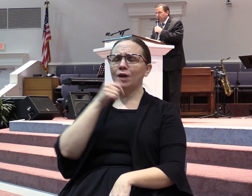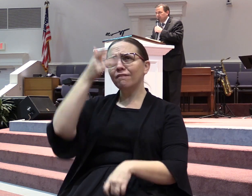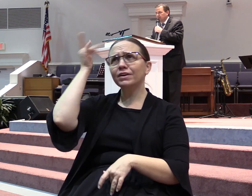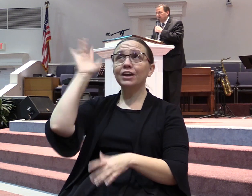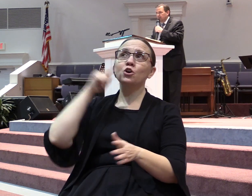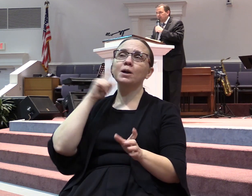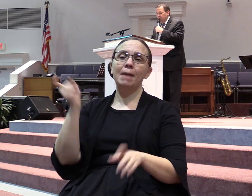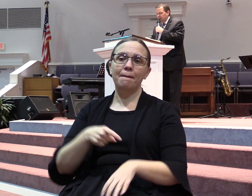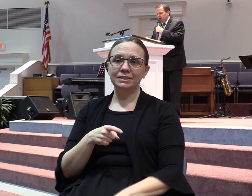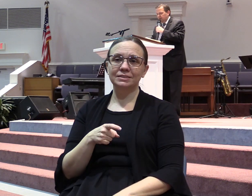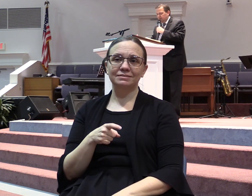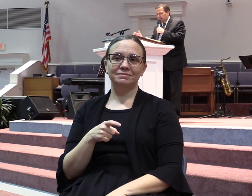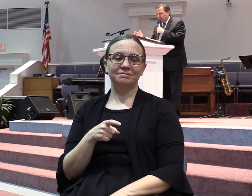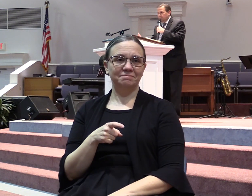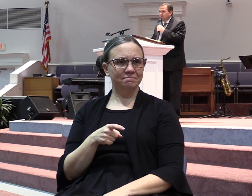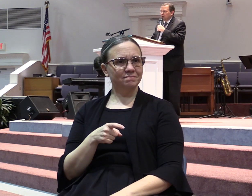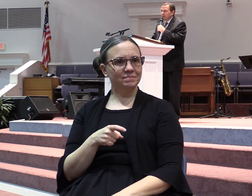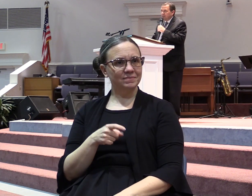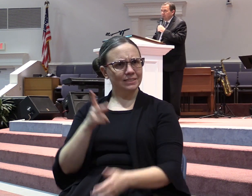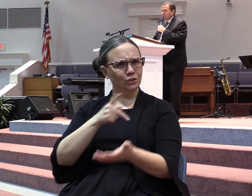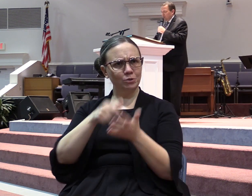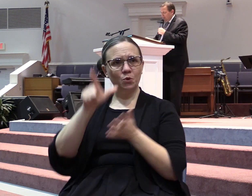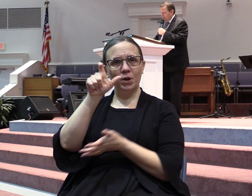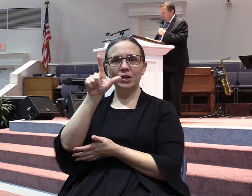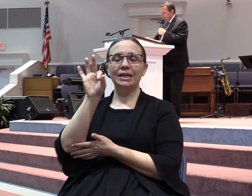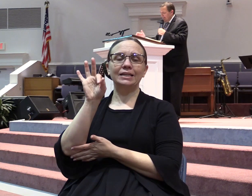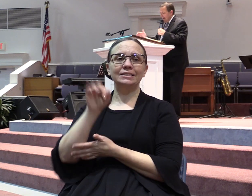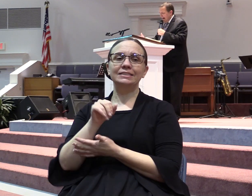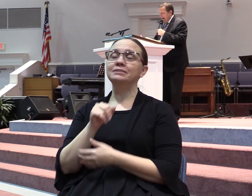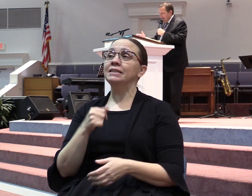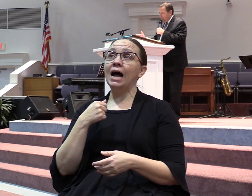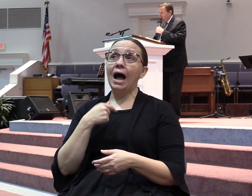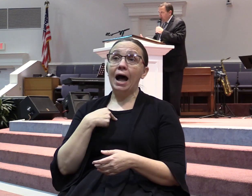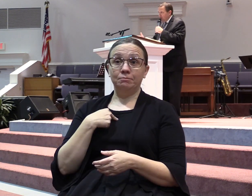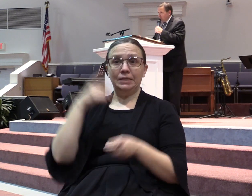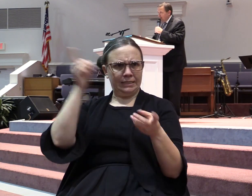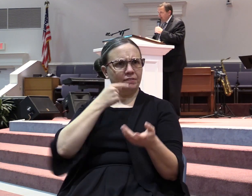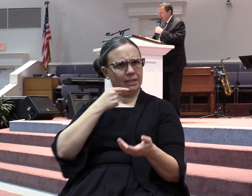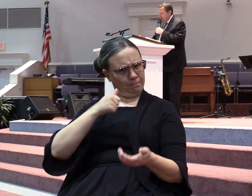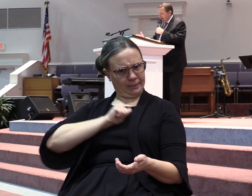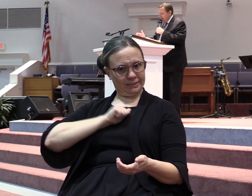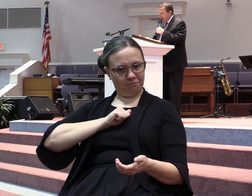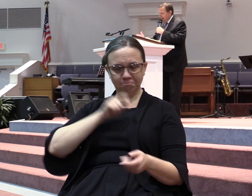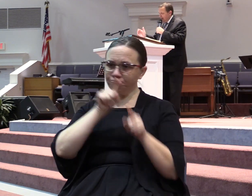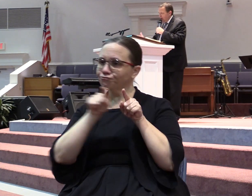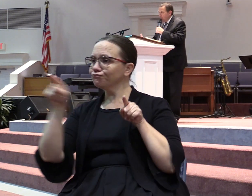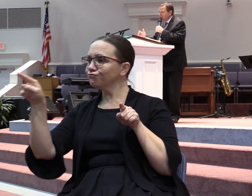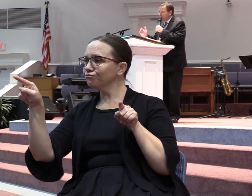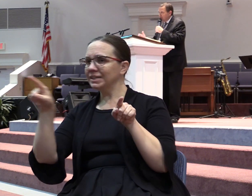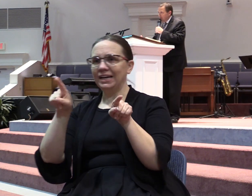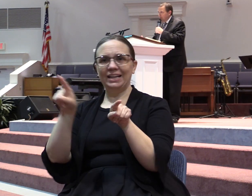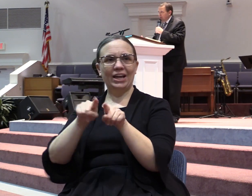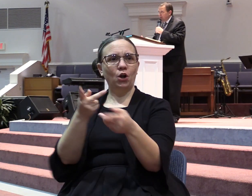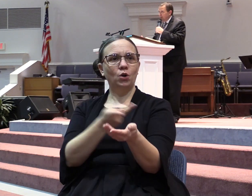commandments. Right. Listen to that. Psalms 119, verse 176. I have gone astray like a